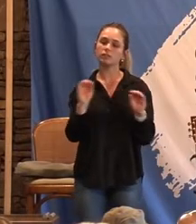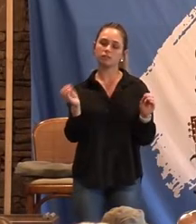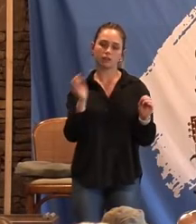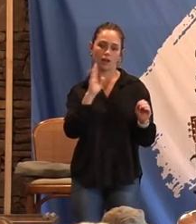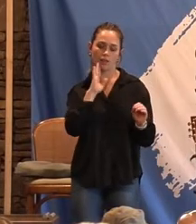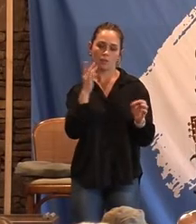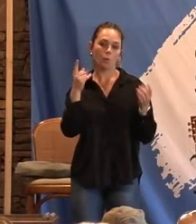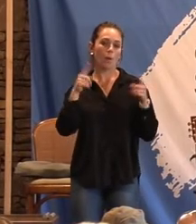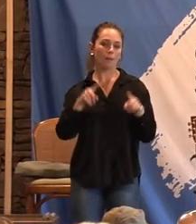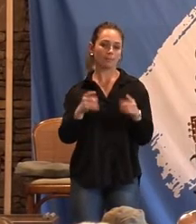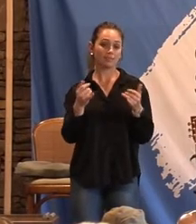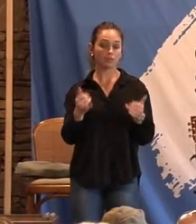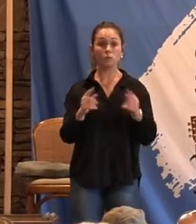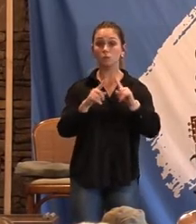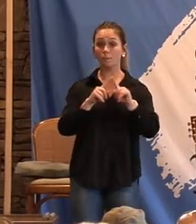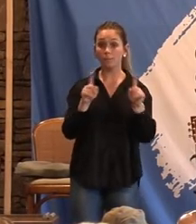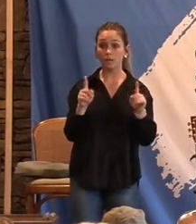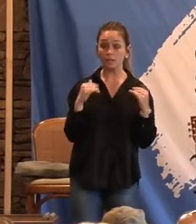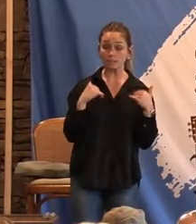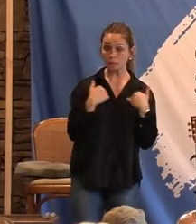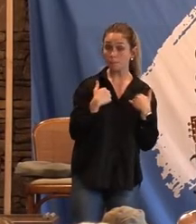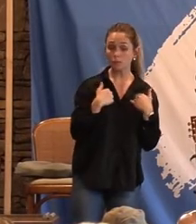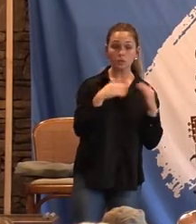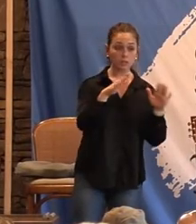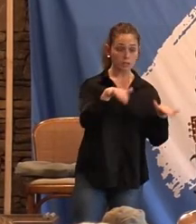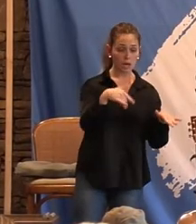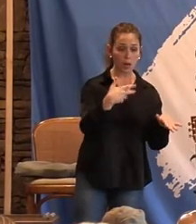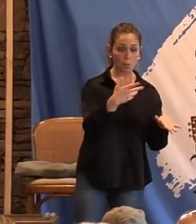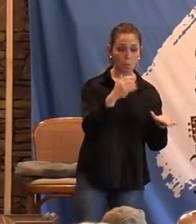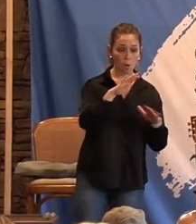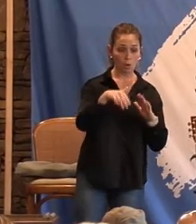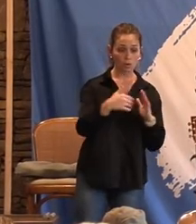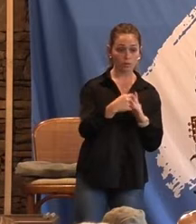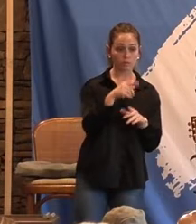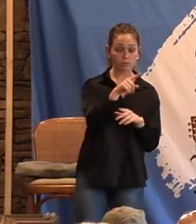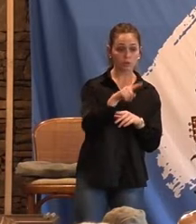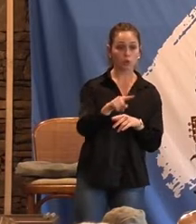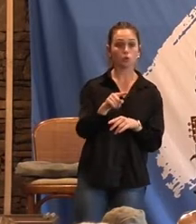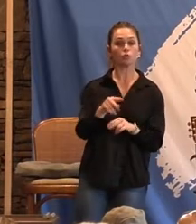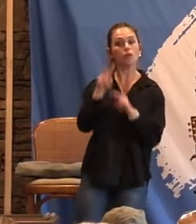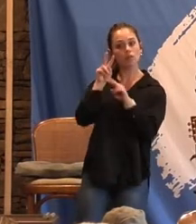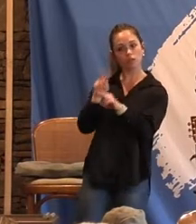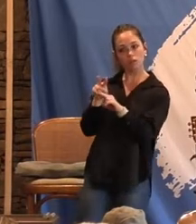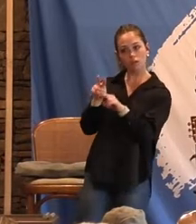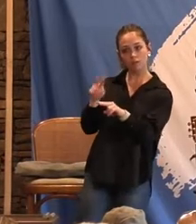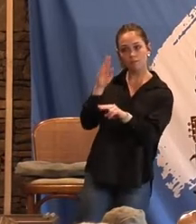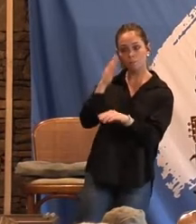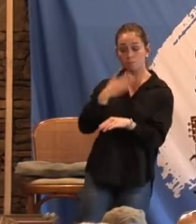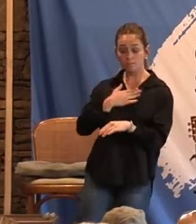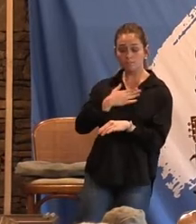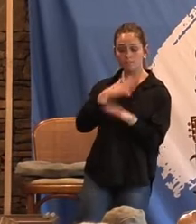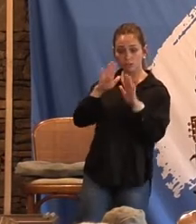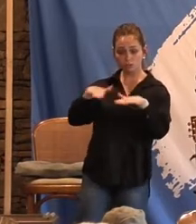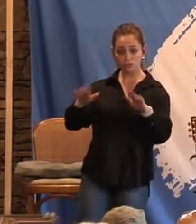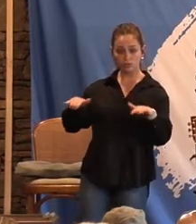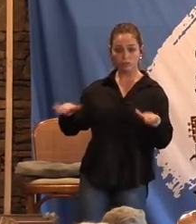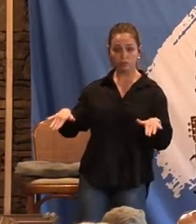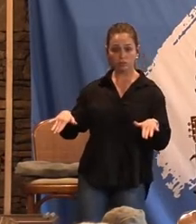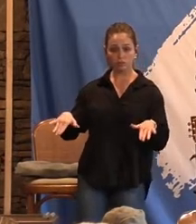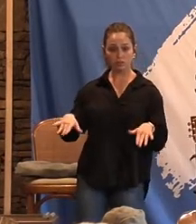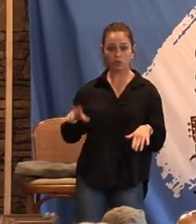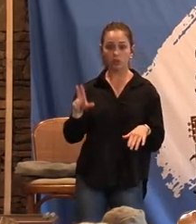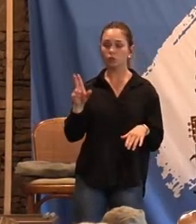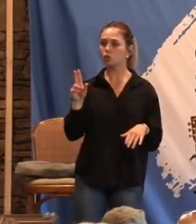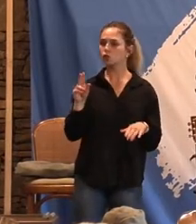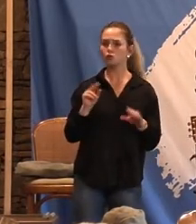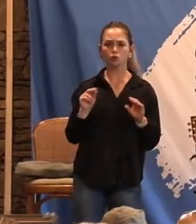to happen today, but animals, I want all of you to look out for my children. Make sure nobody